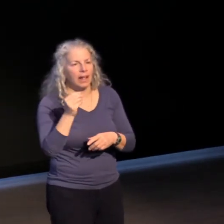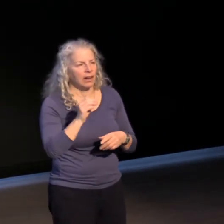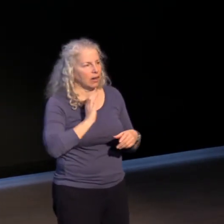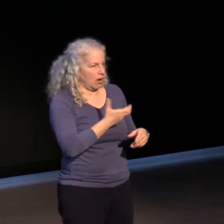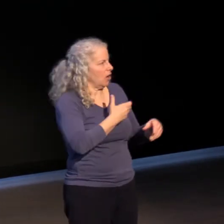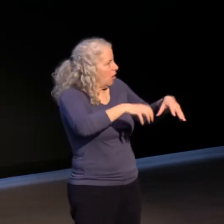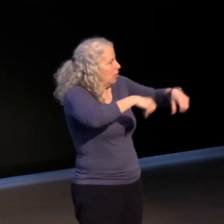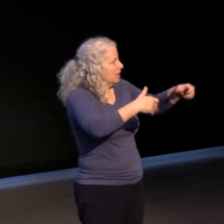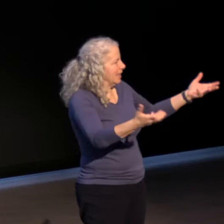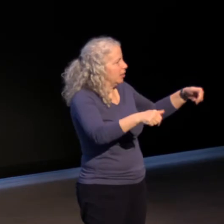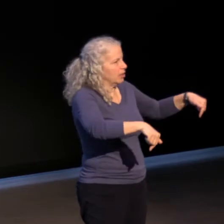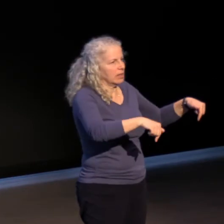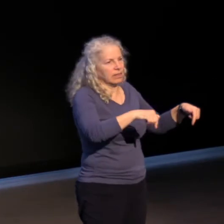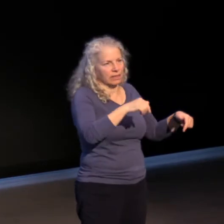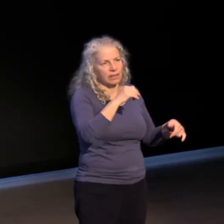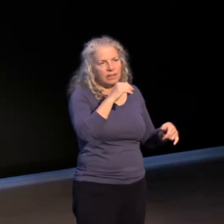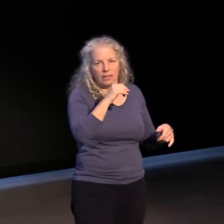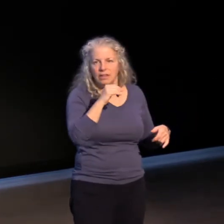ICA.